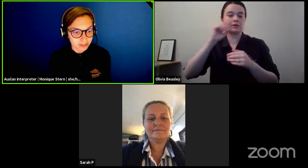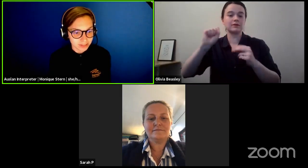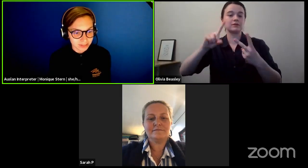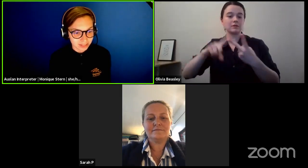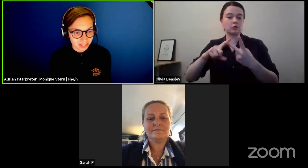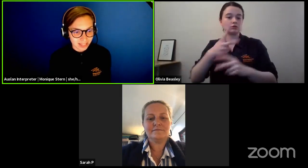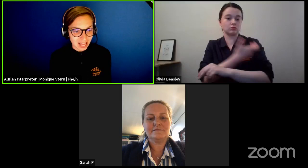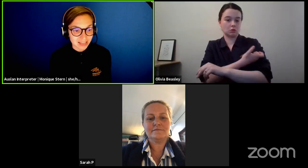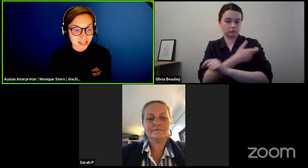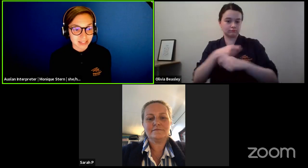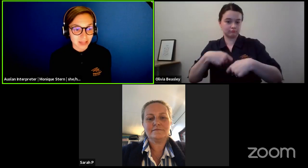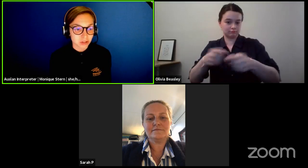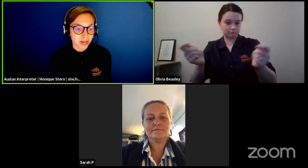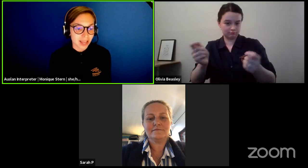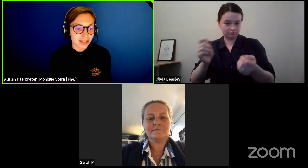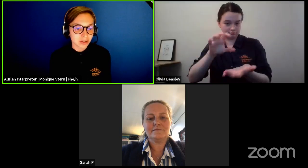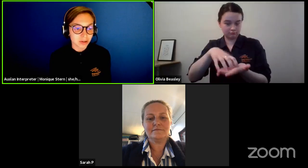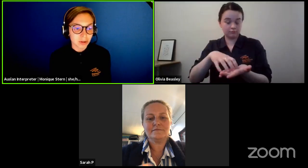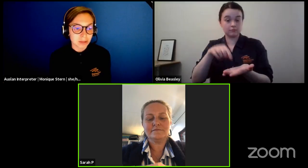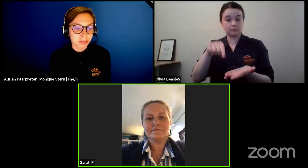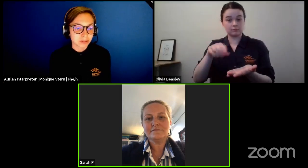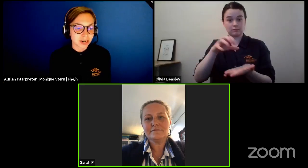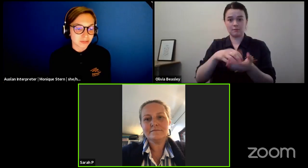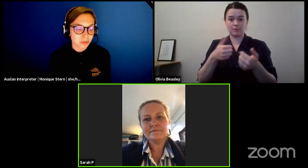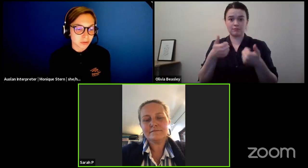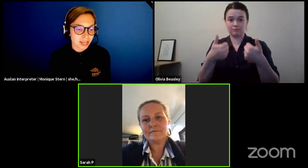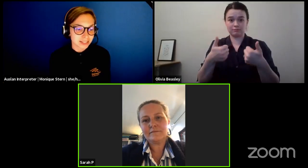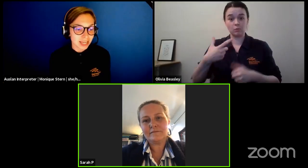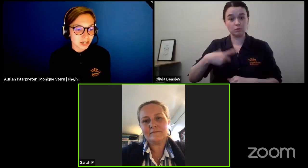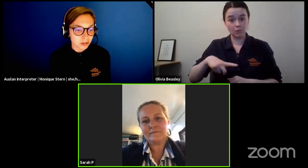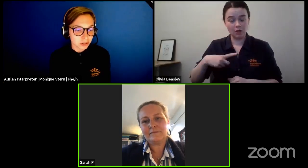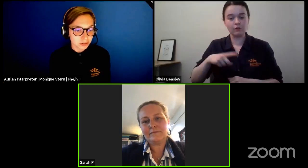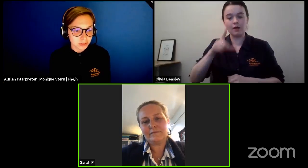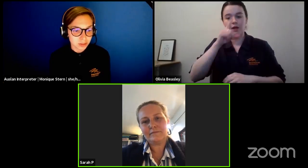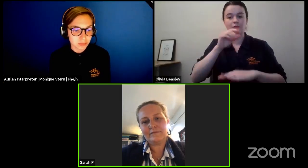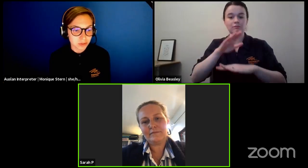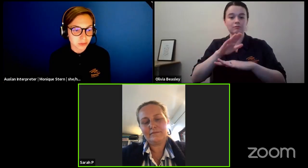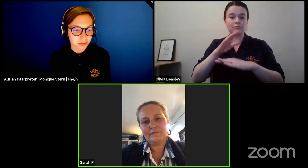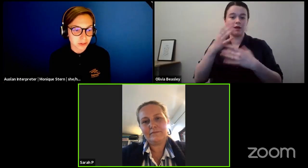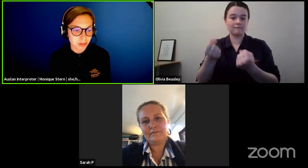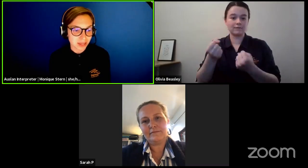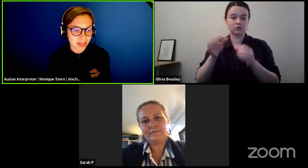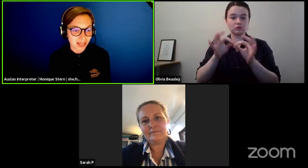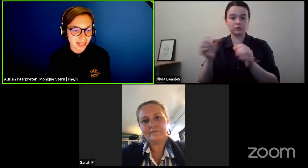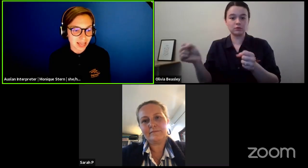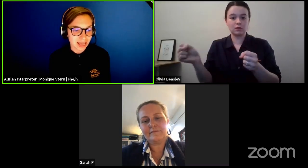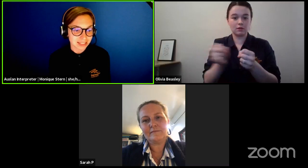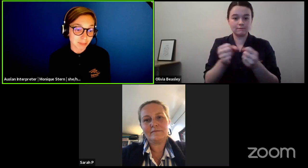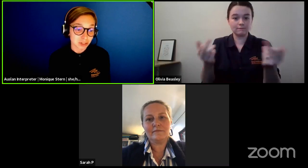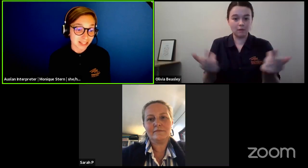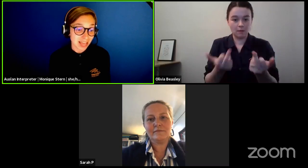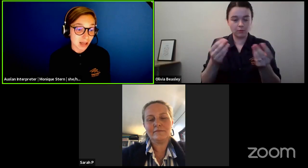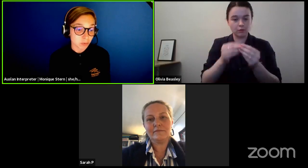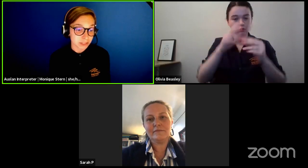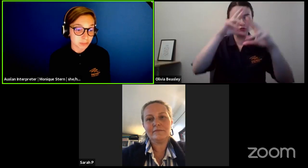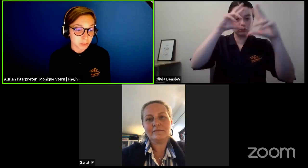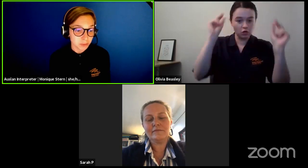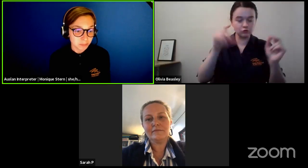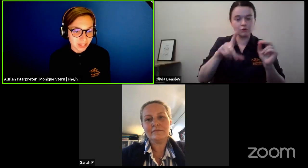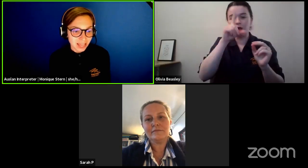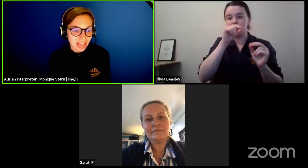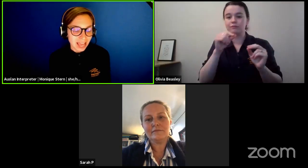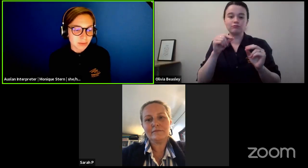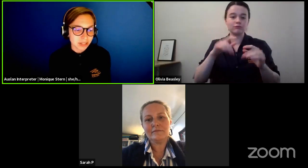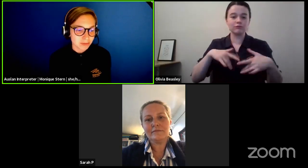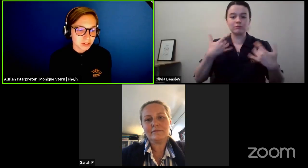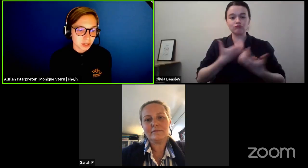Melbourne office. And then down the track, when people are ready for their second dose, we will also be establishing that hub once